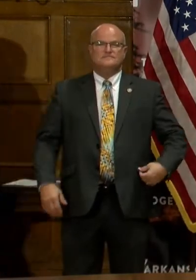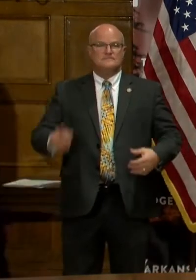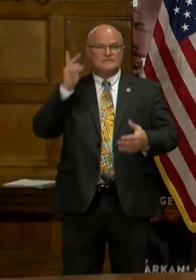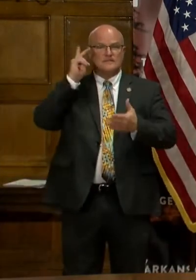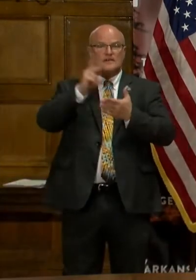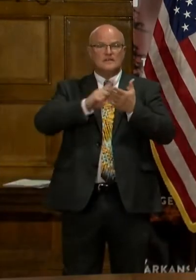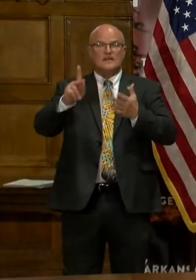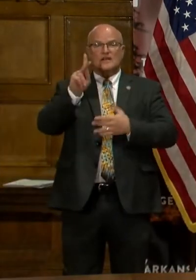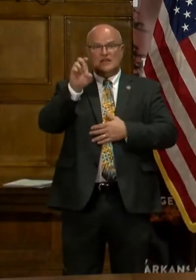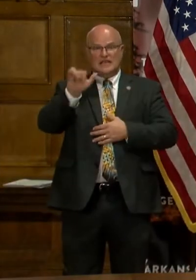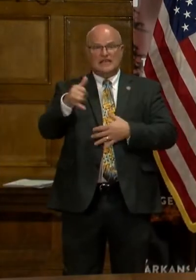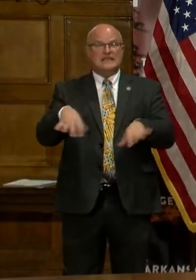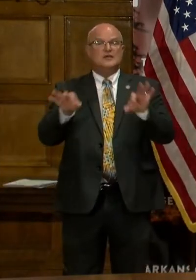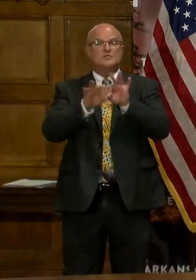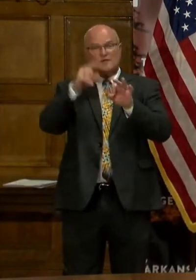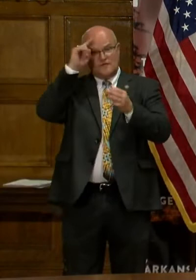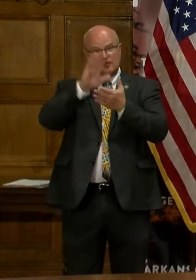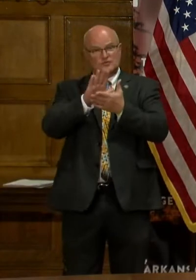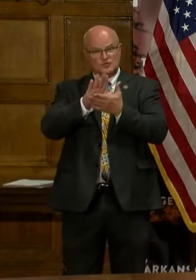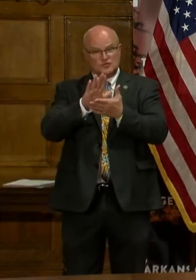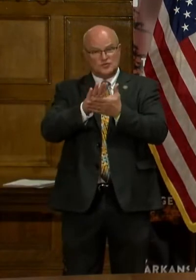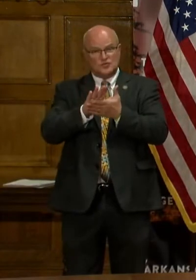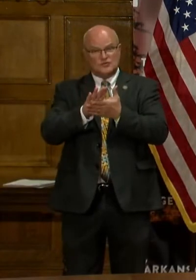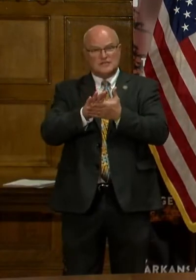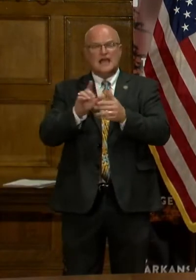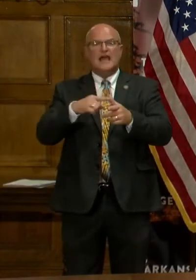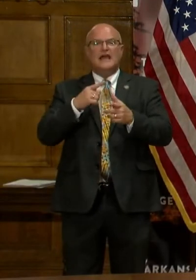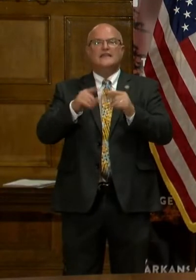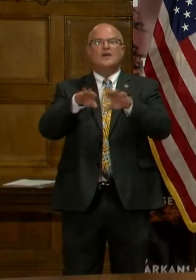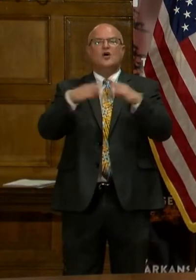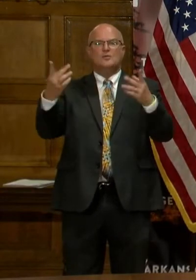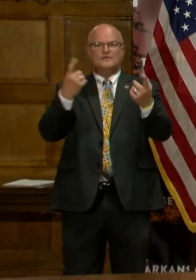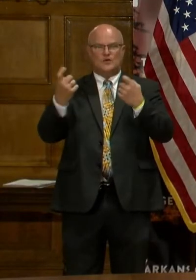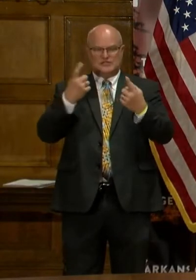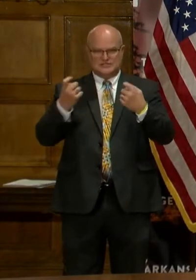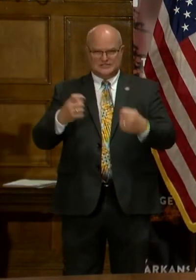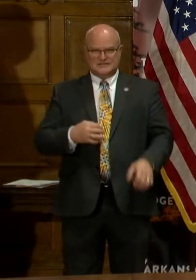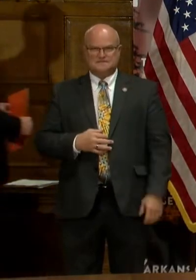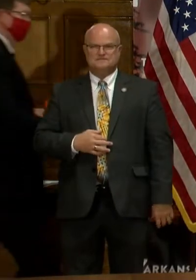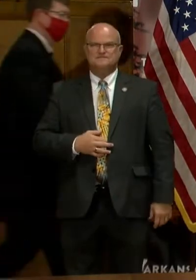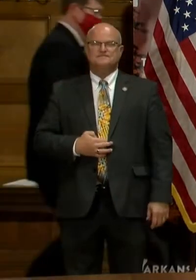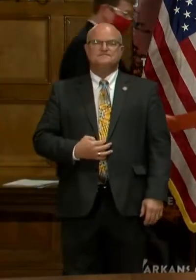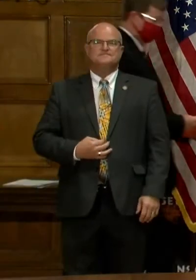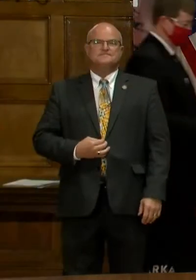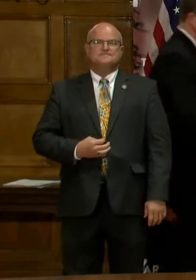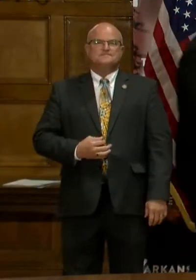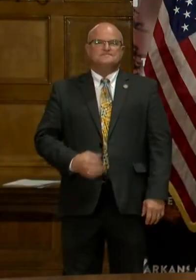Secretary Key has an important word for our schools, and then I'll open up to questions.